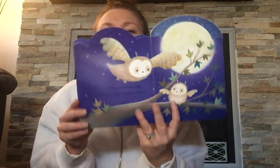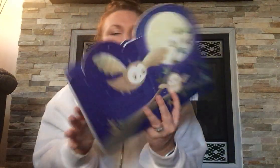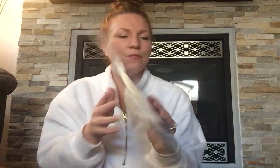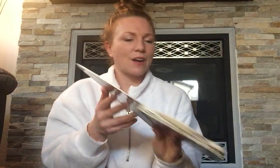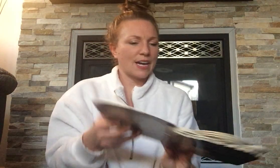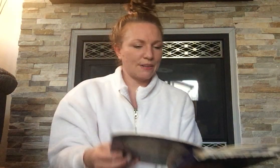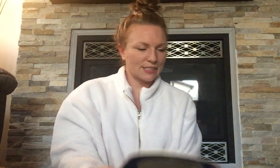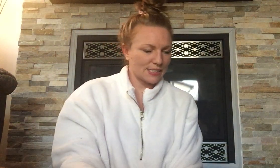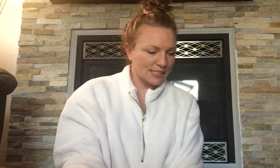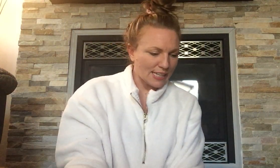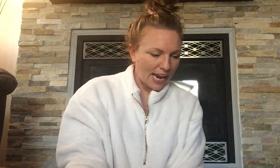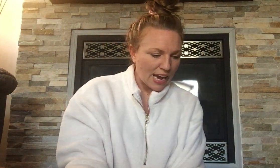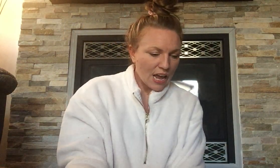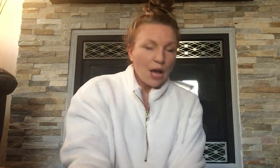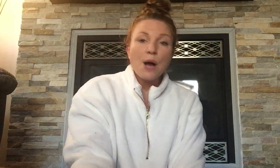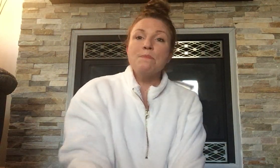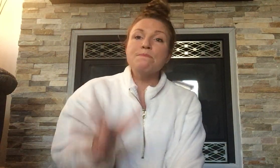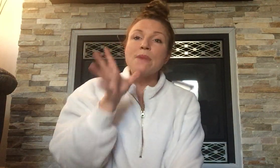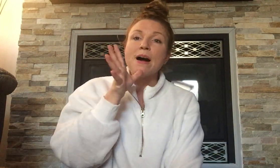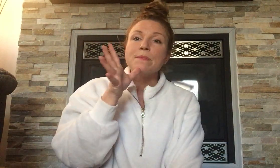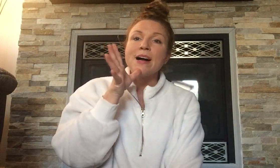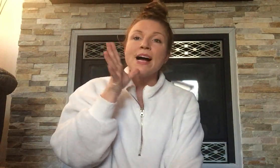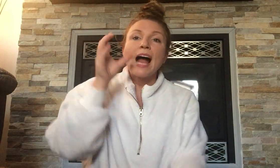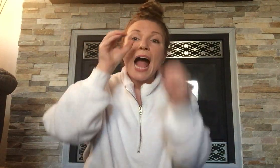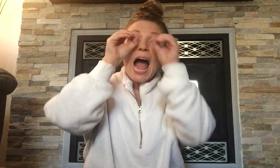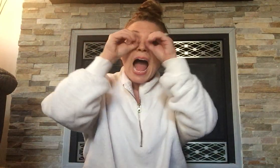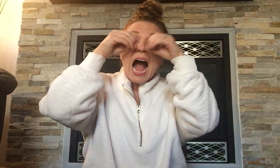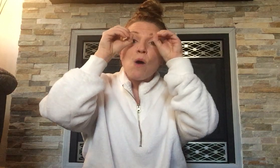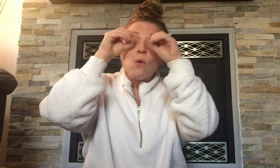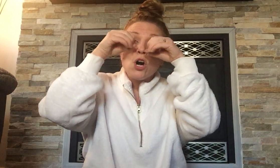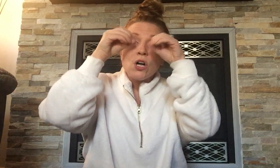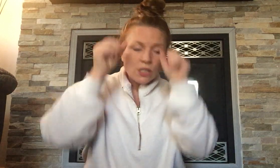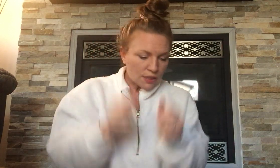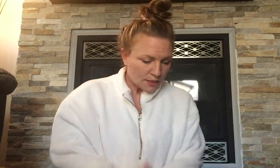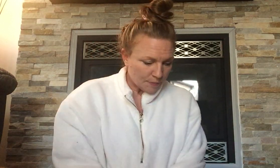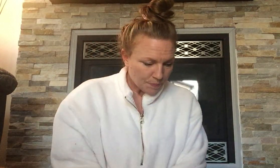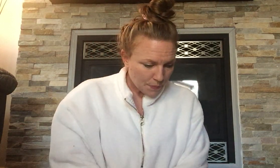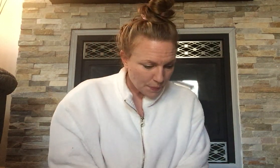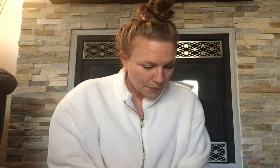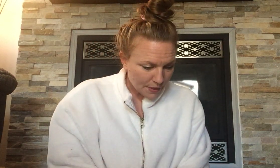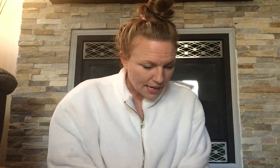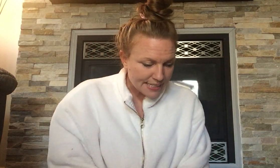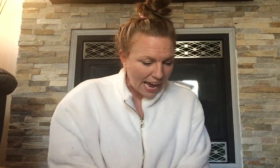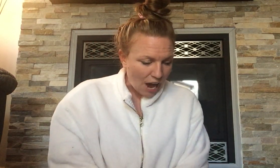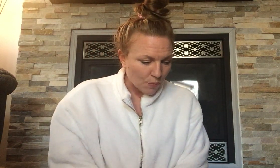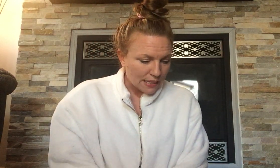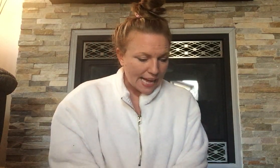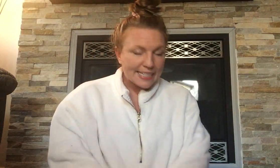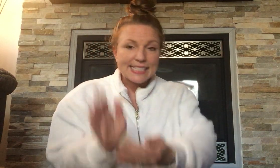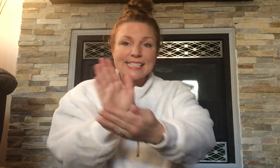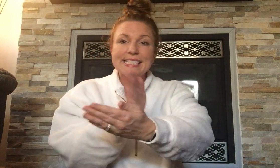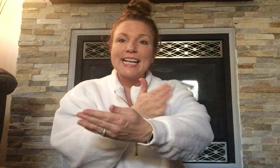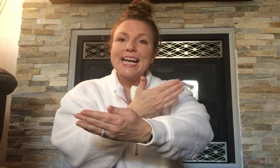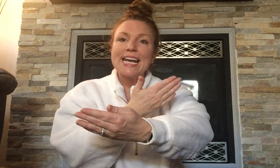All right, what does it say? Mama Owl and Owlette sing